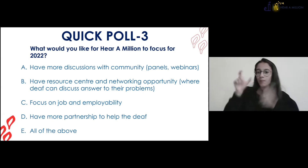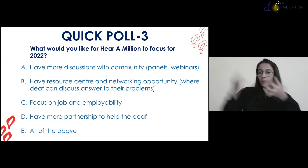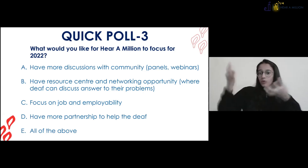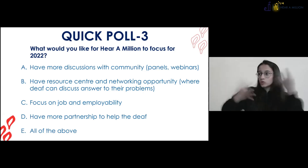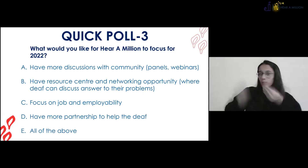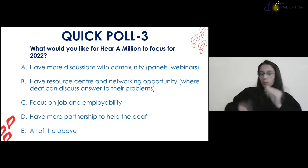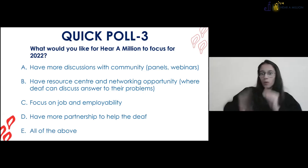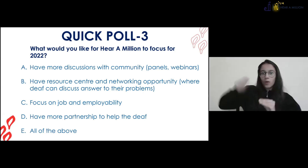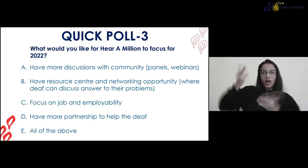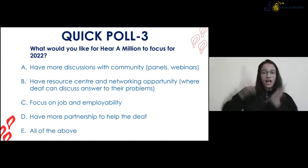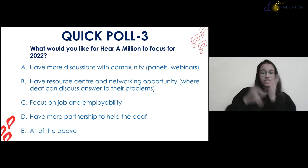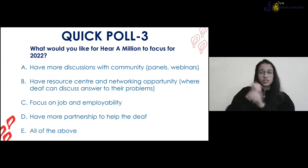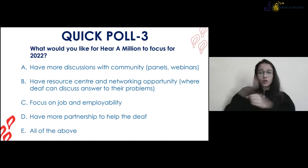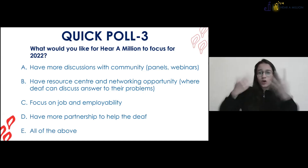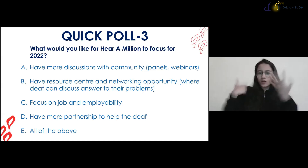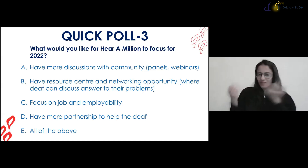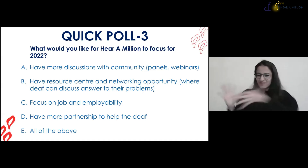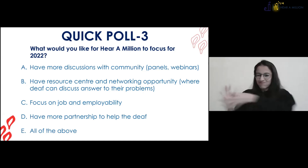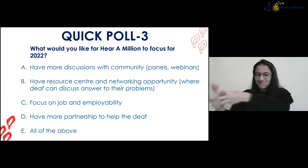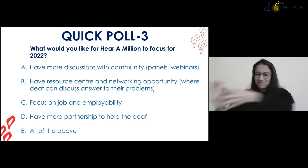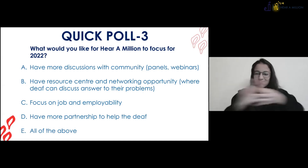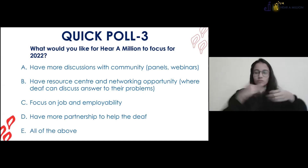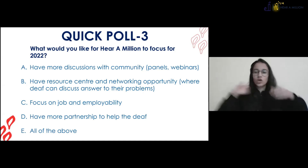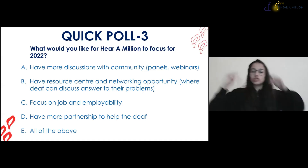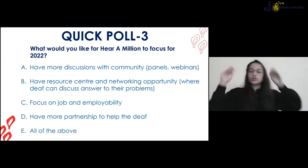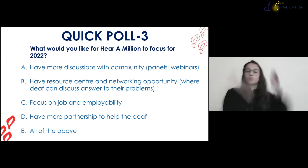Next is have more partnership to help deaf